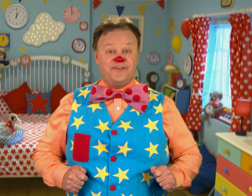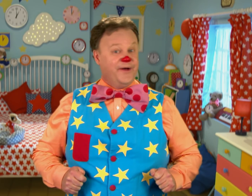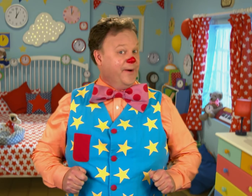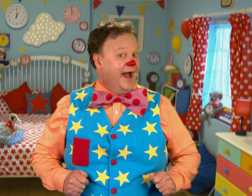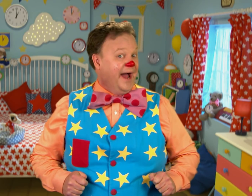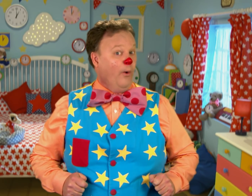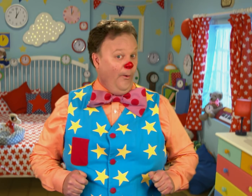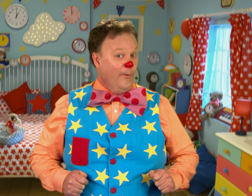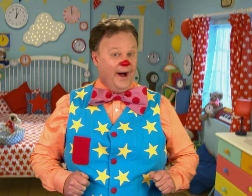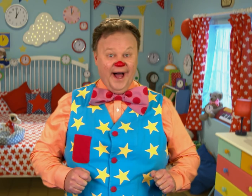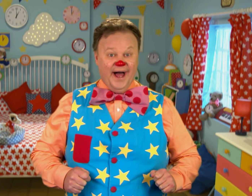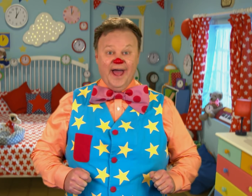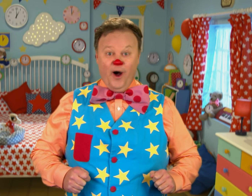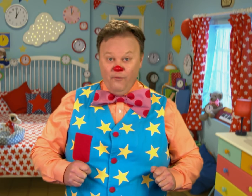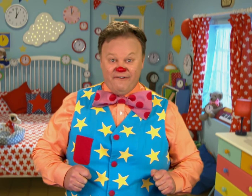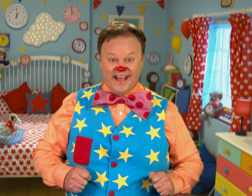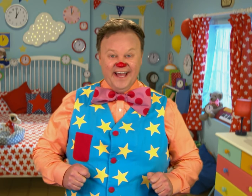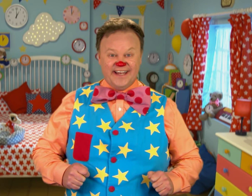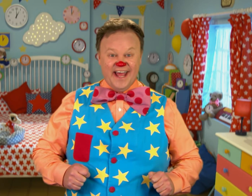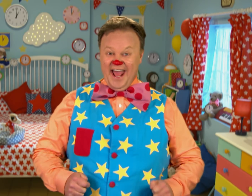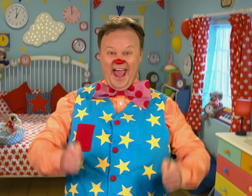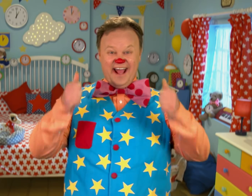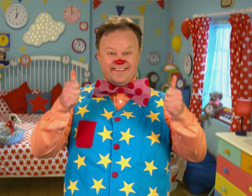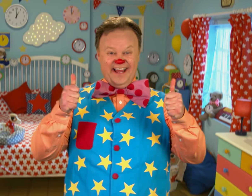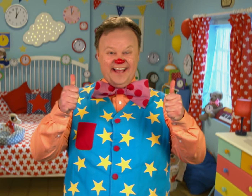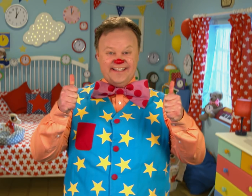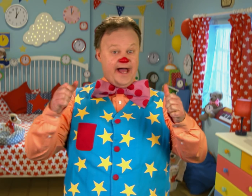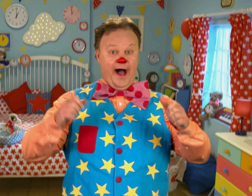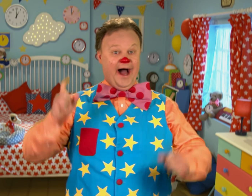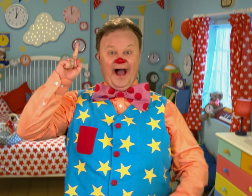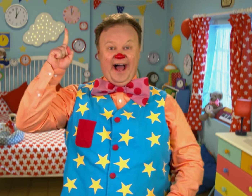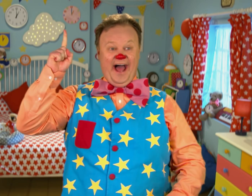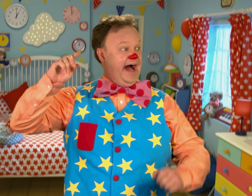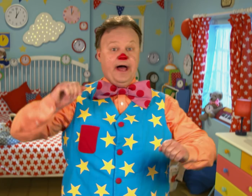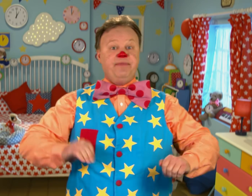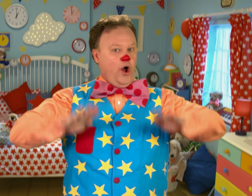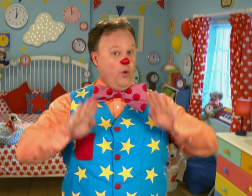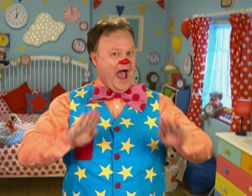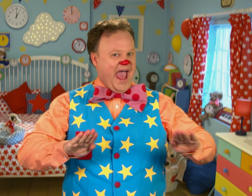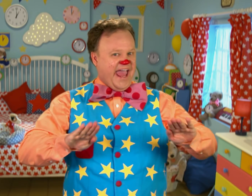to? Oh, very good. Excellent. Aha!